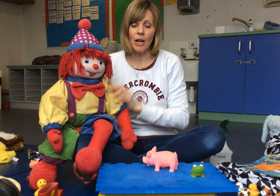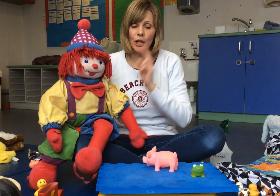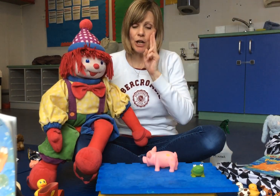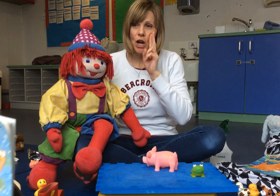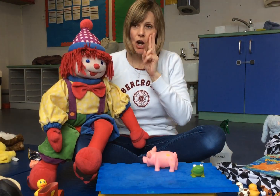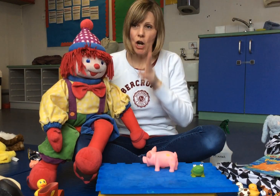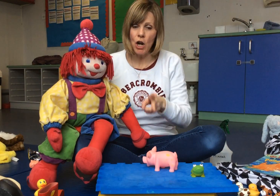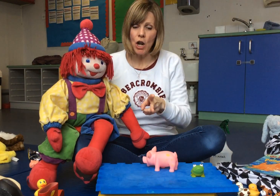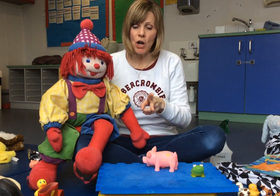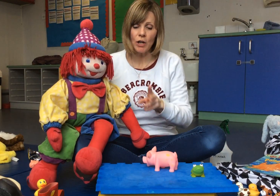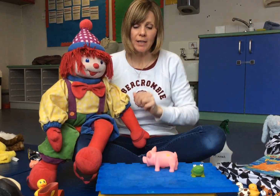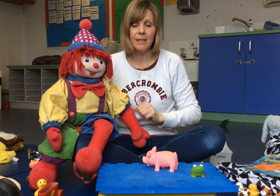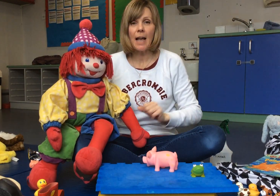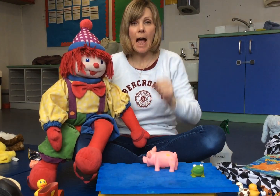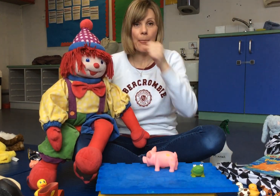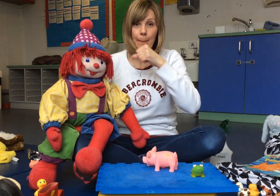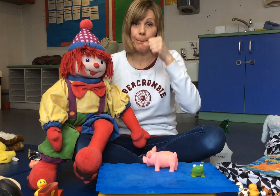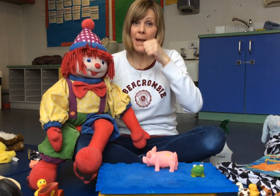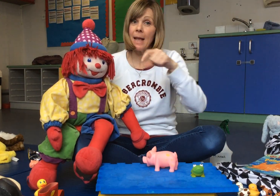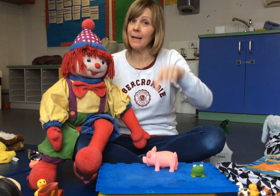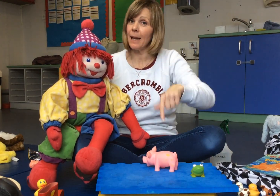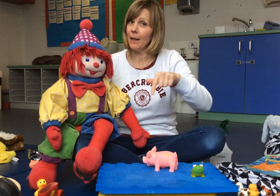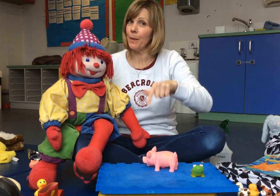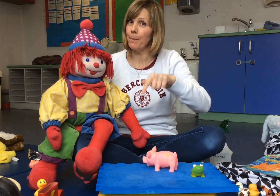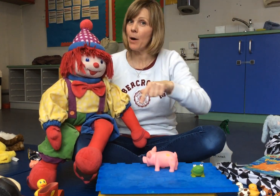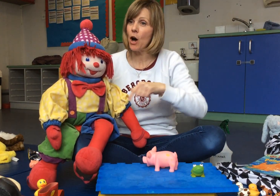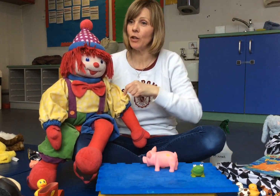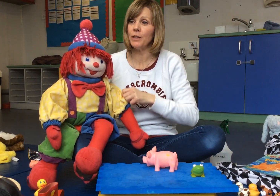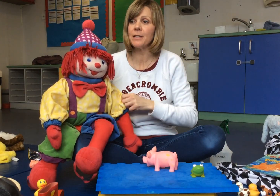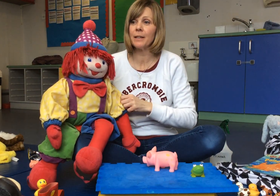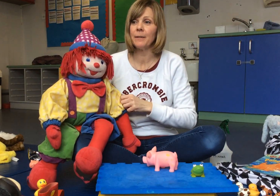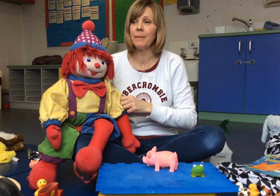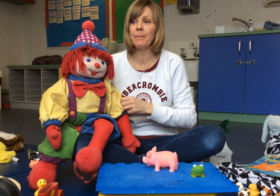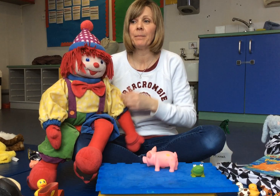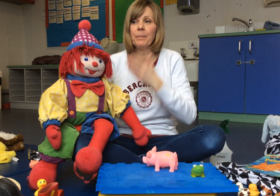Nelligan looked at the pig in the pond.